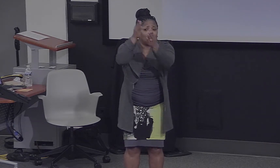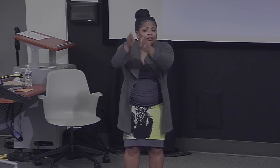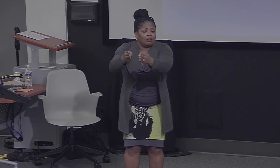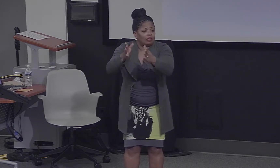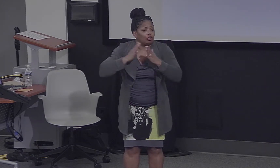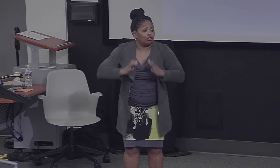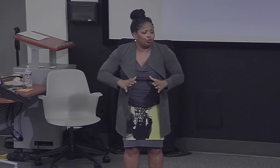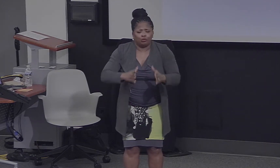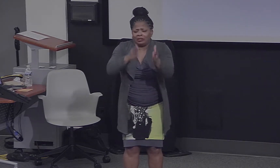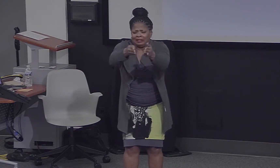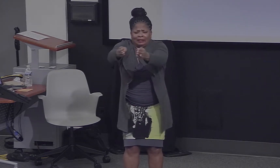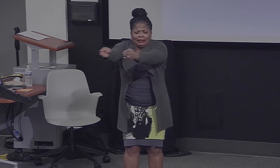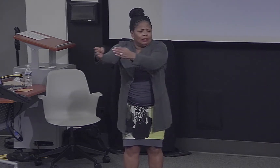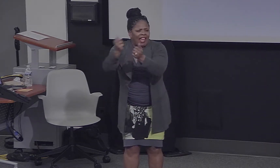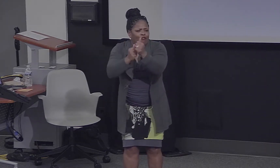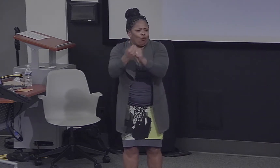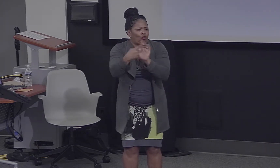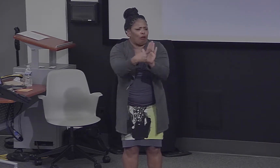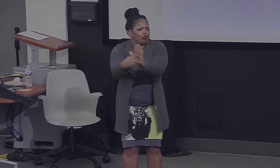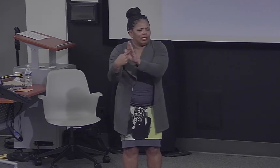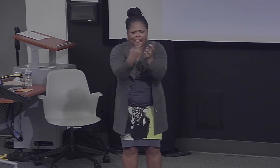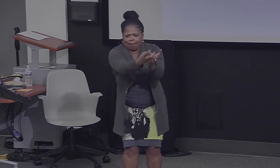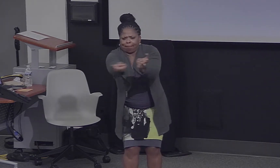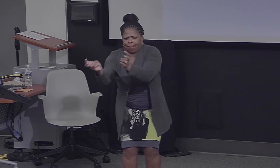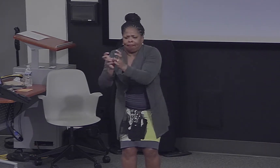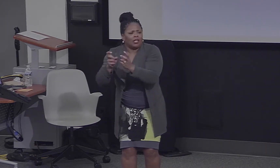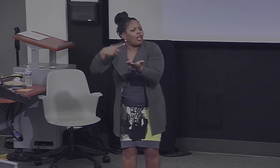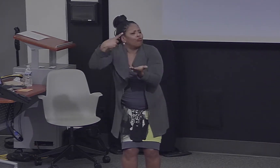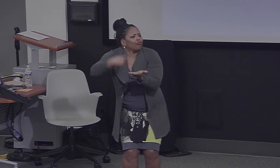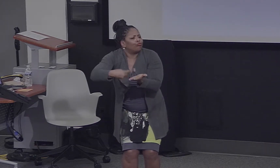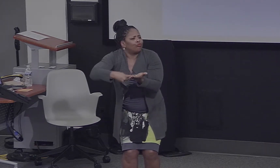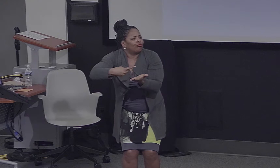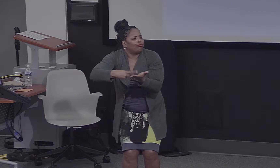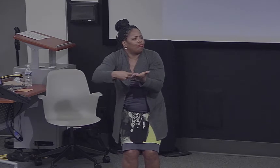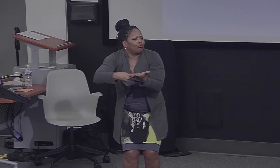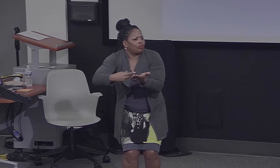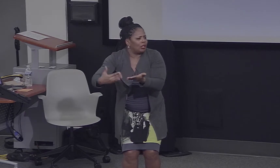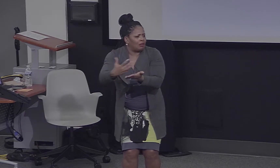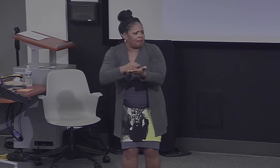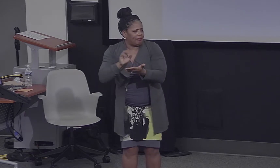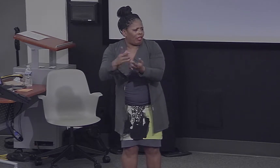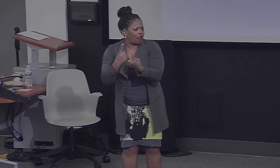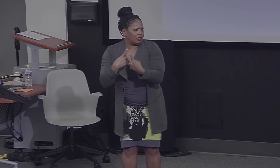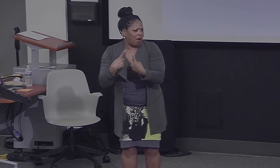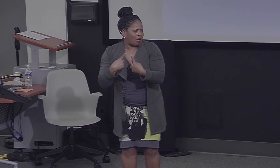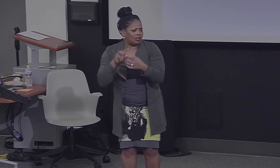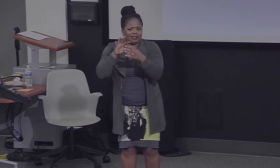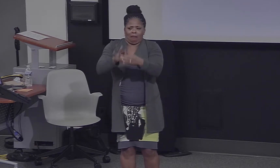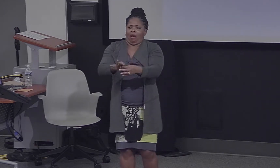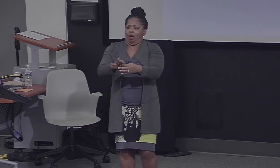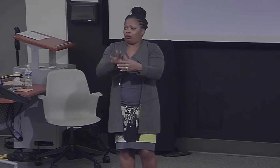of interpreters, consumers, but these various groups. And then we would get involved with a